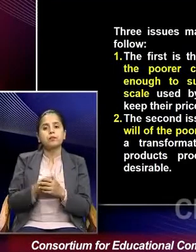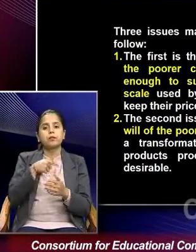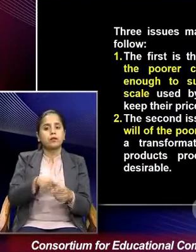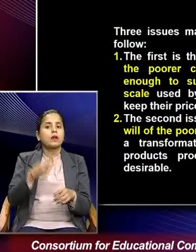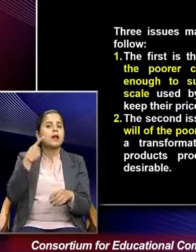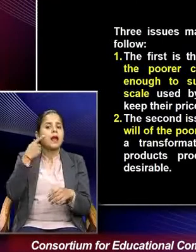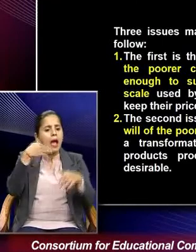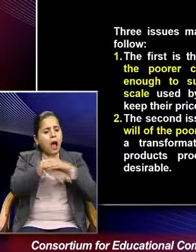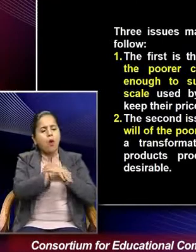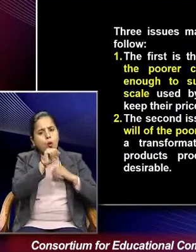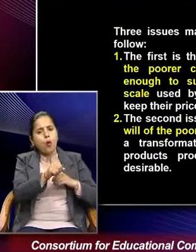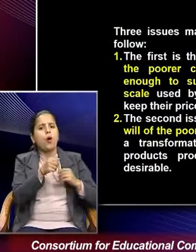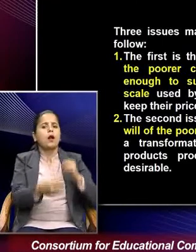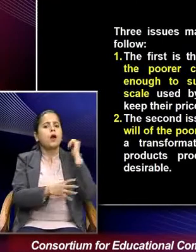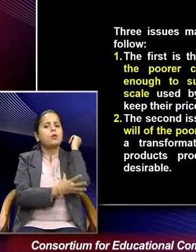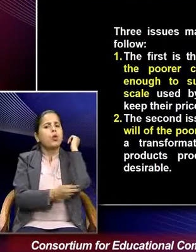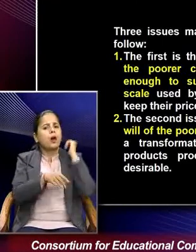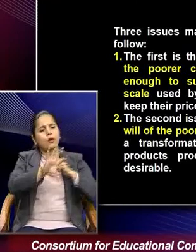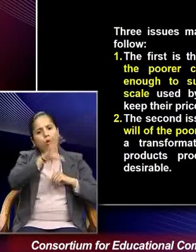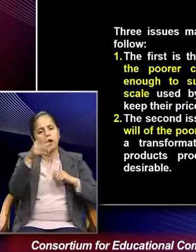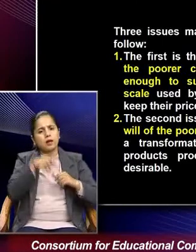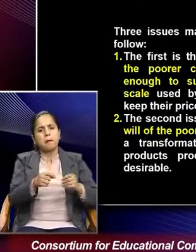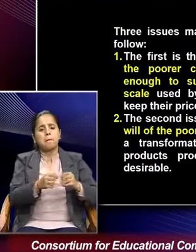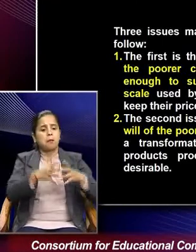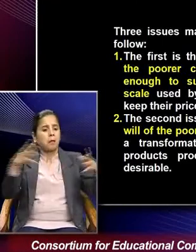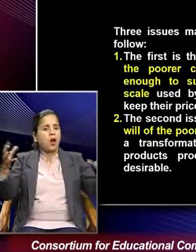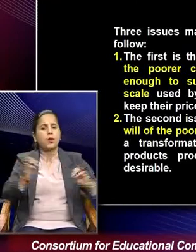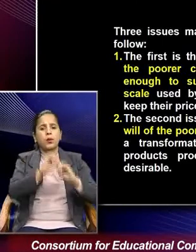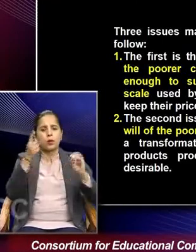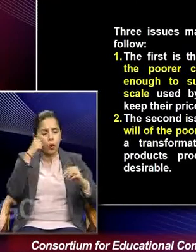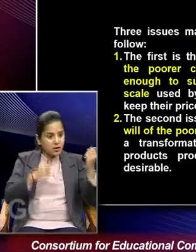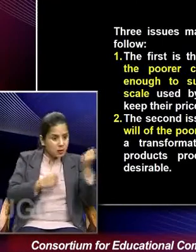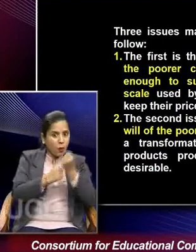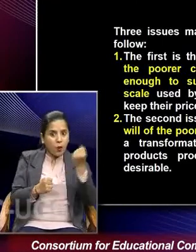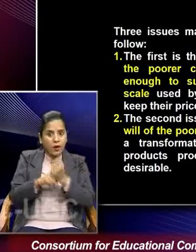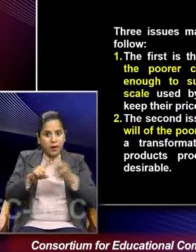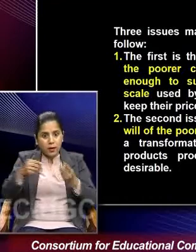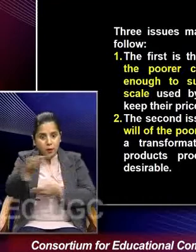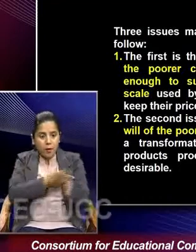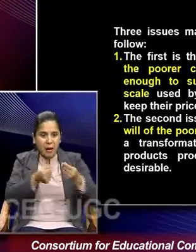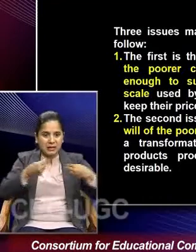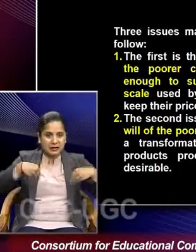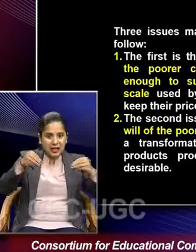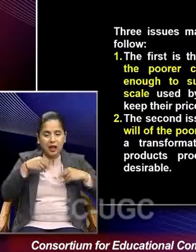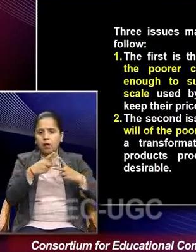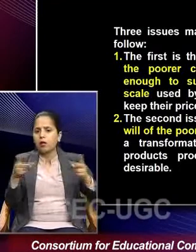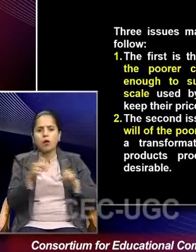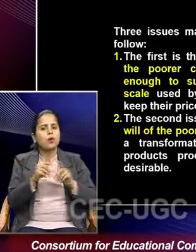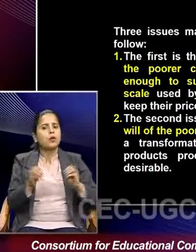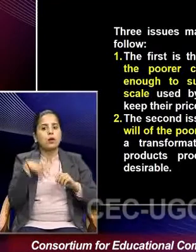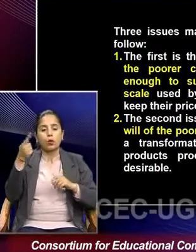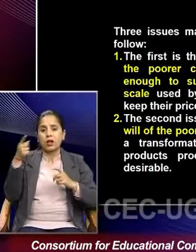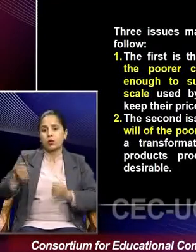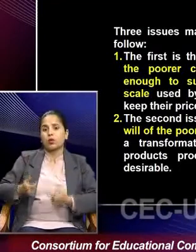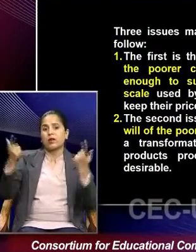internal markets of the poorer countries were not large enough to support the economies of scale used by the richer countries